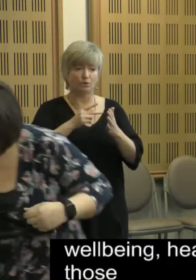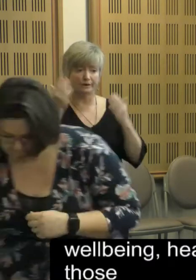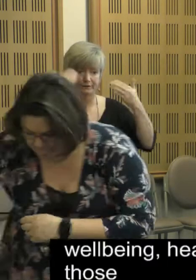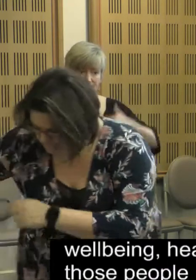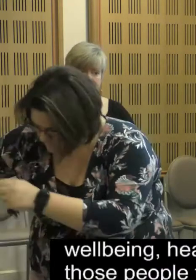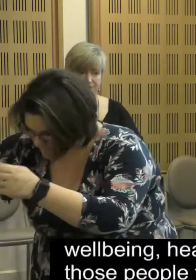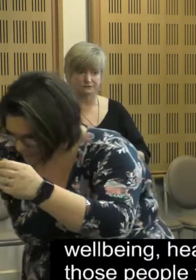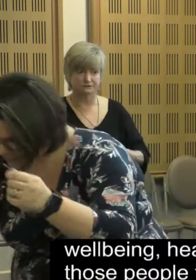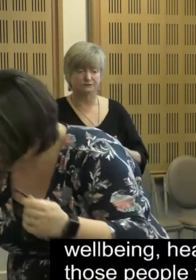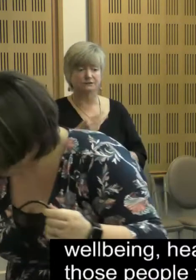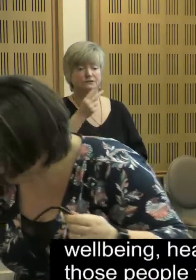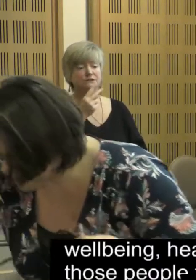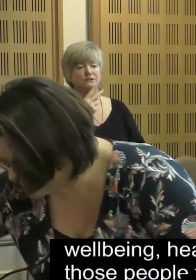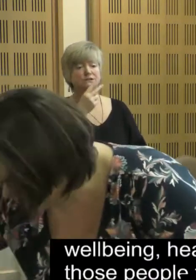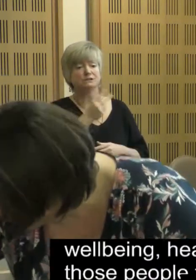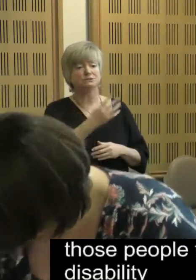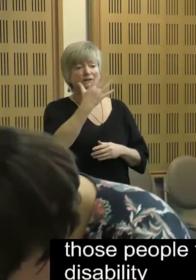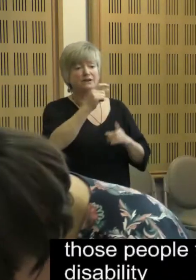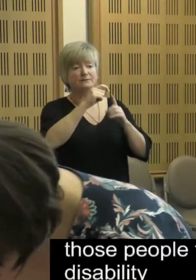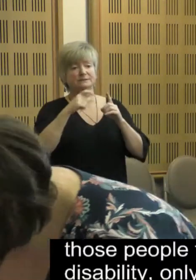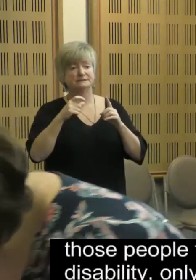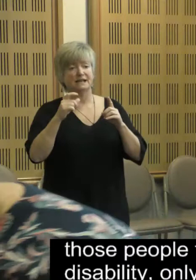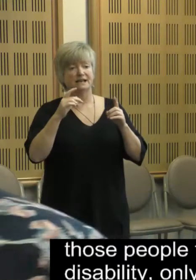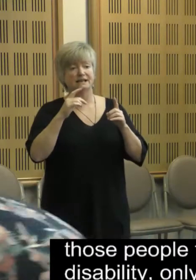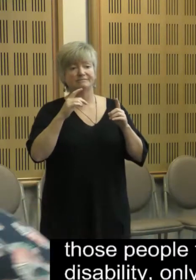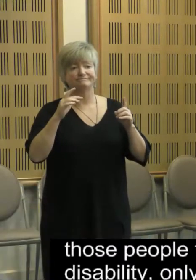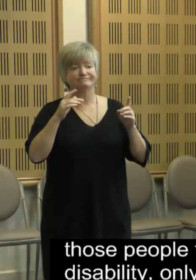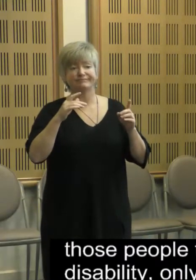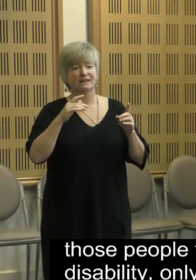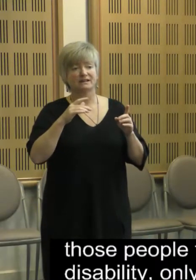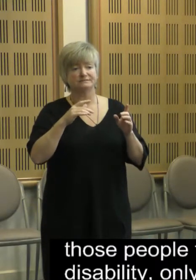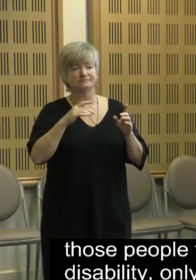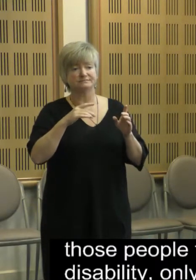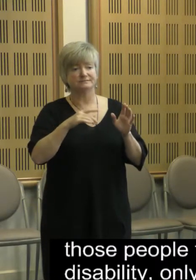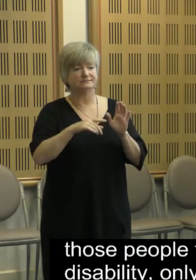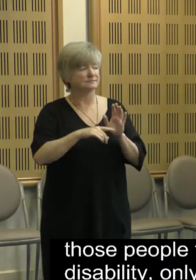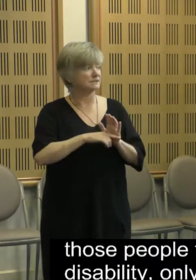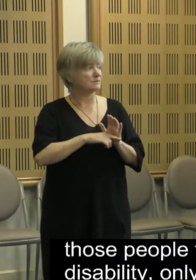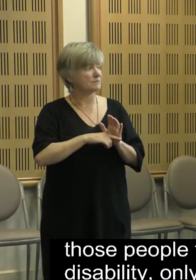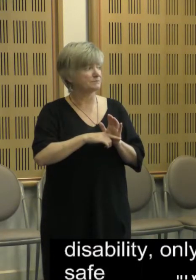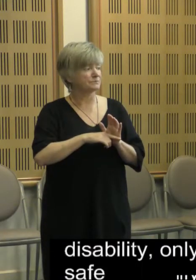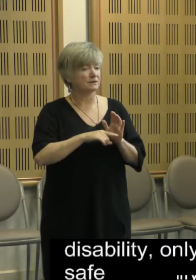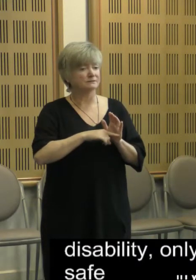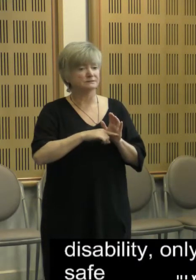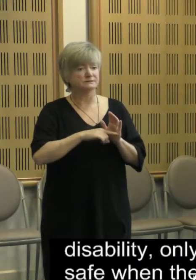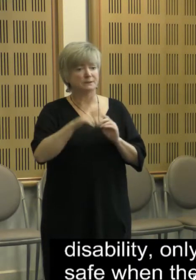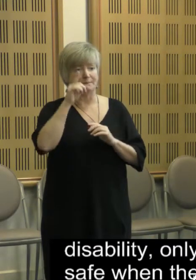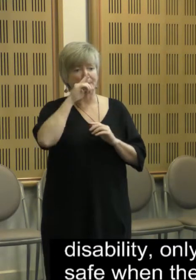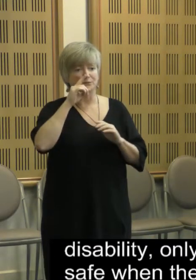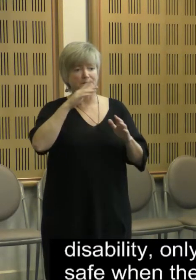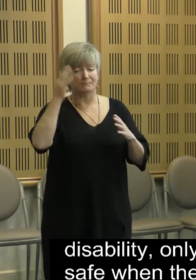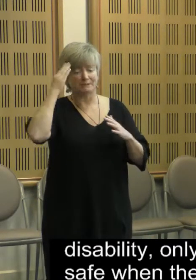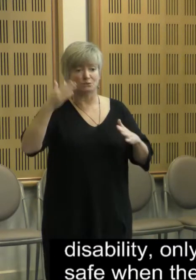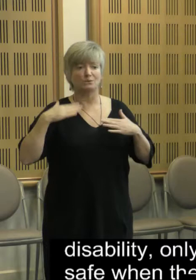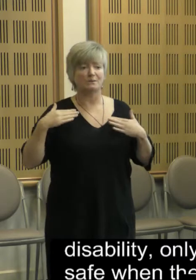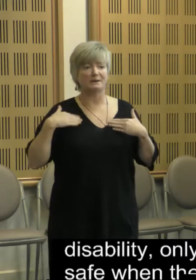25% less likely to feel positive about their local neighbourhood. And the reason we ask these questions is actually really important for people's mental wellbeing, to feel connected to their neighbourhood and